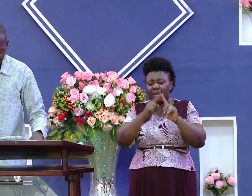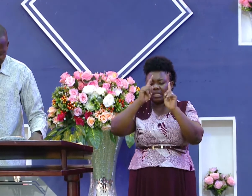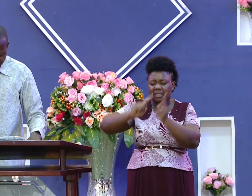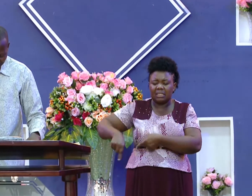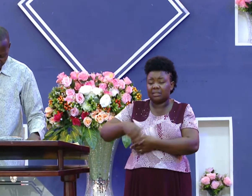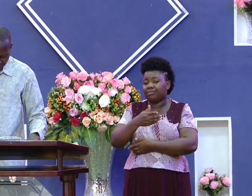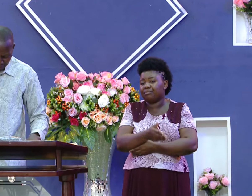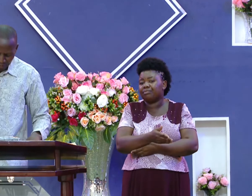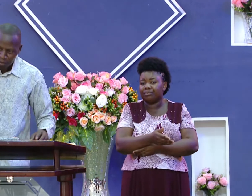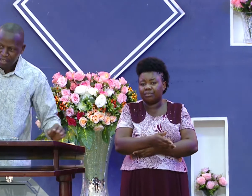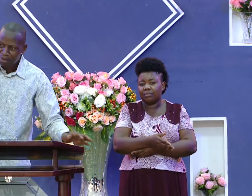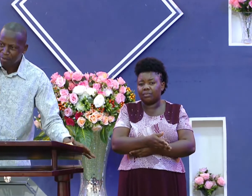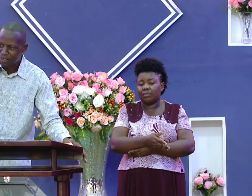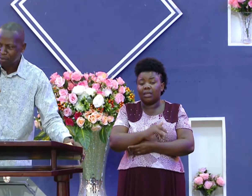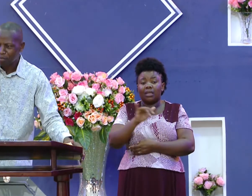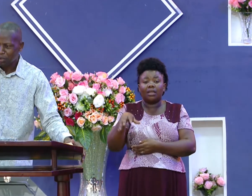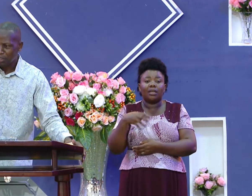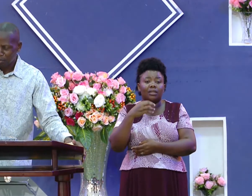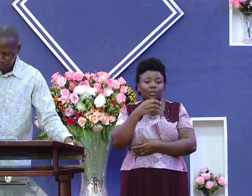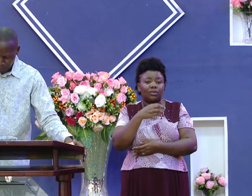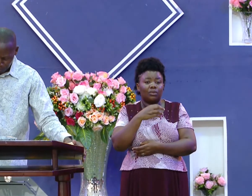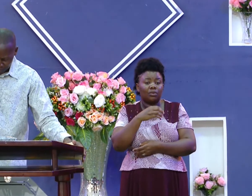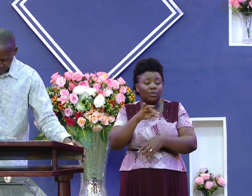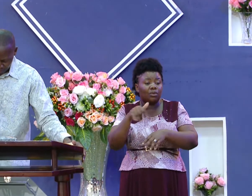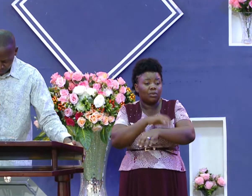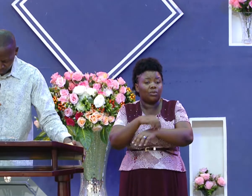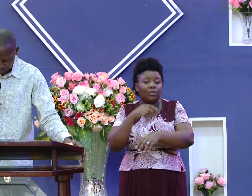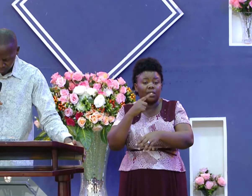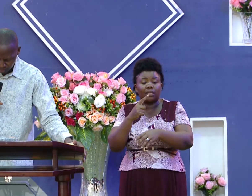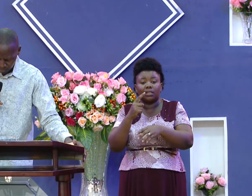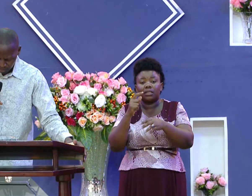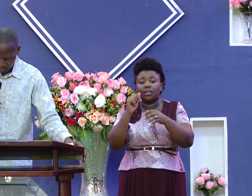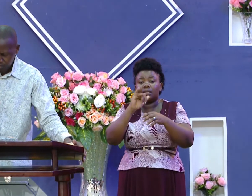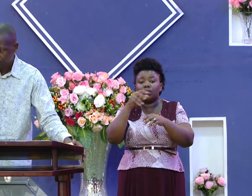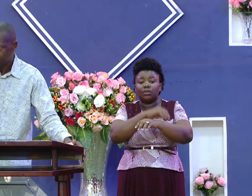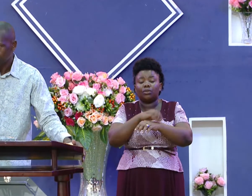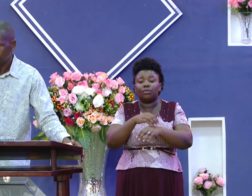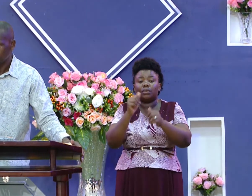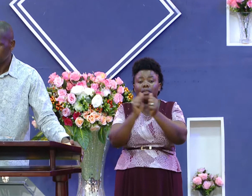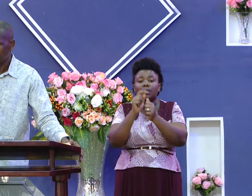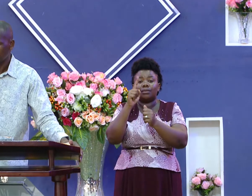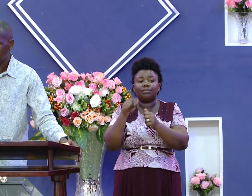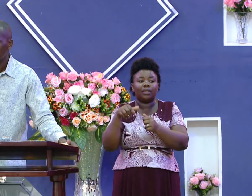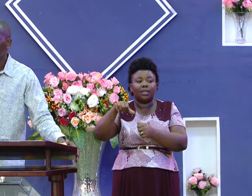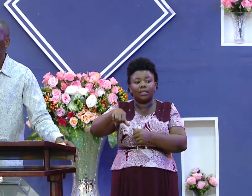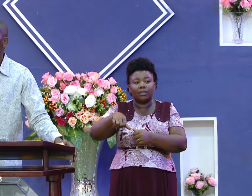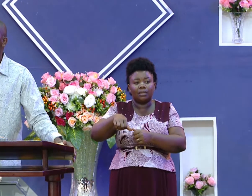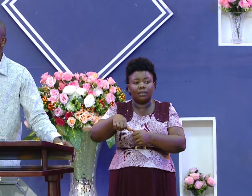the friends were gone. Job says like this in Job